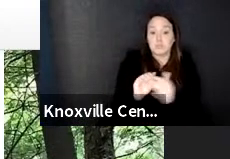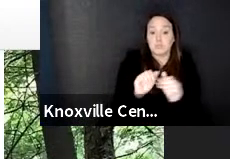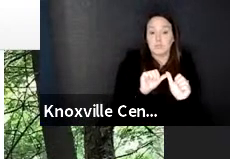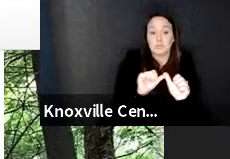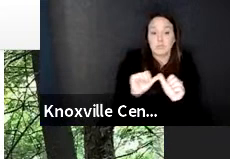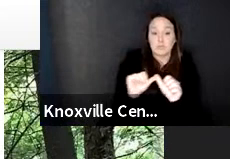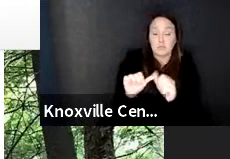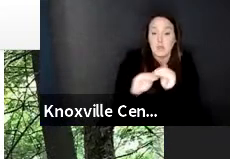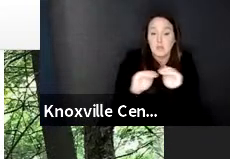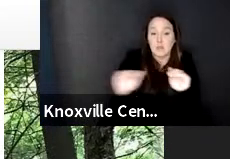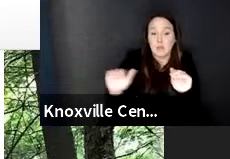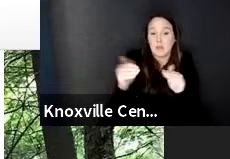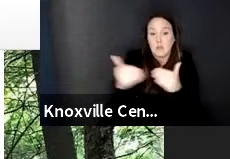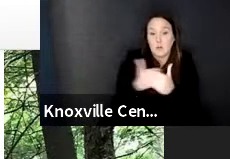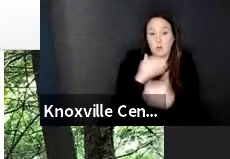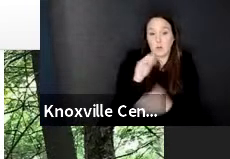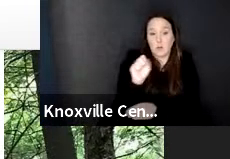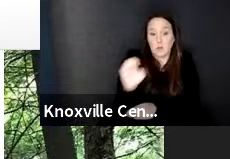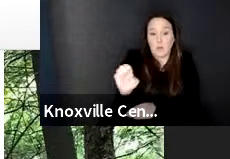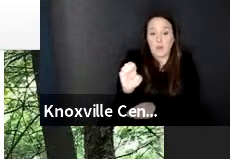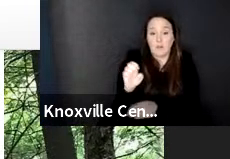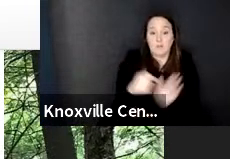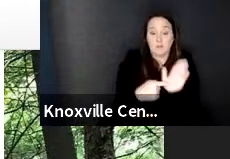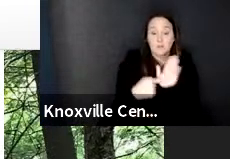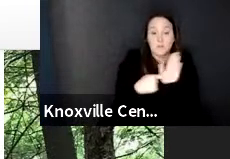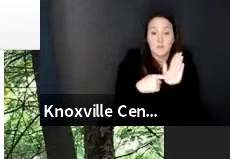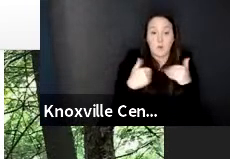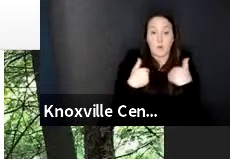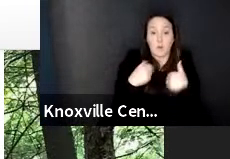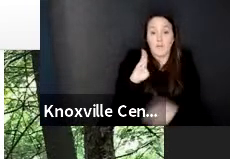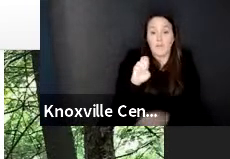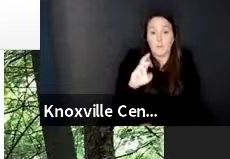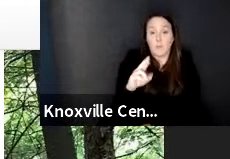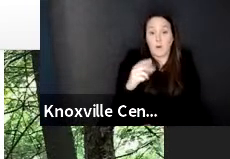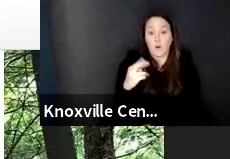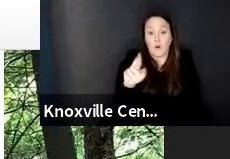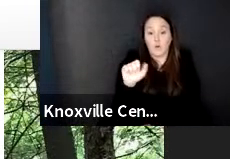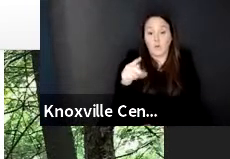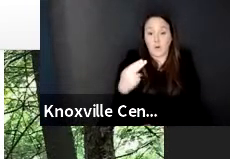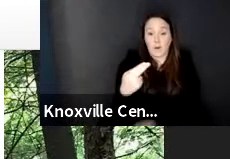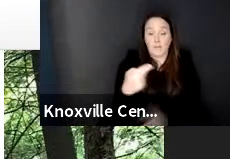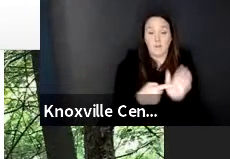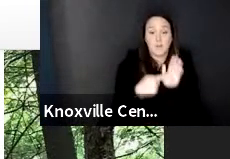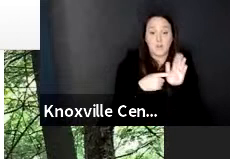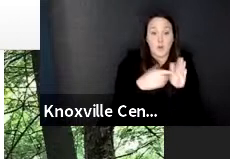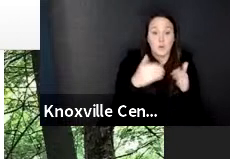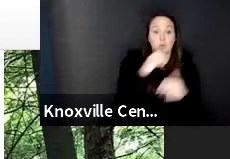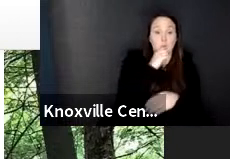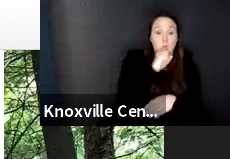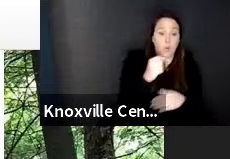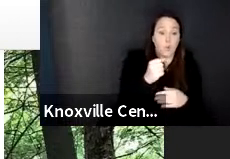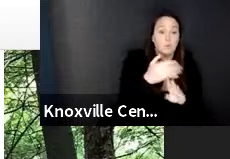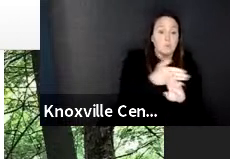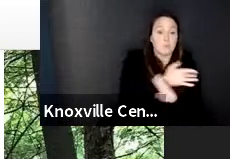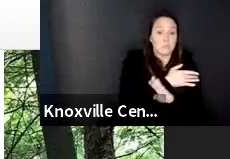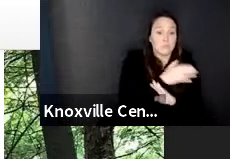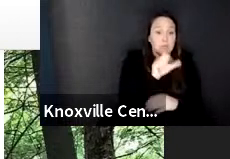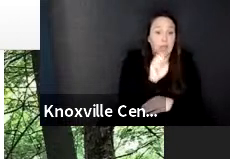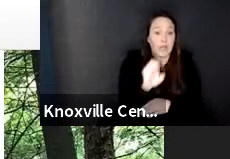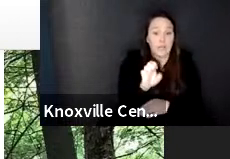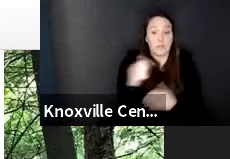days. To illustrate this benchmark, we have a bar graph that shows previous cases, new cases, and the growth rate over